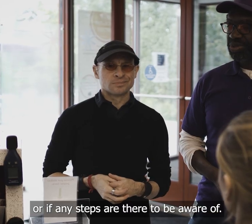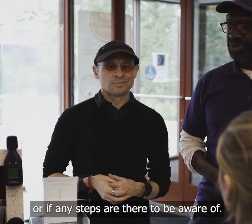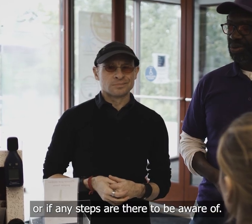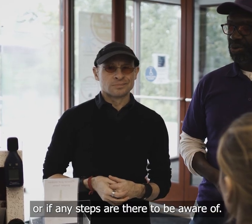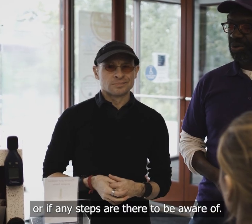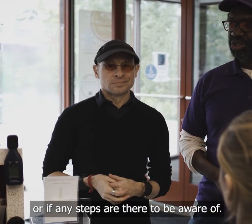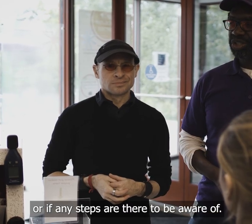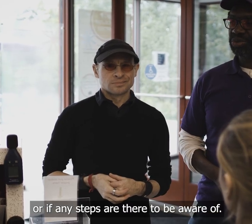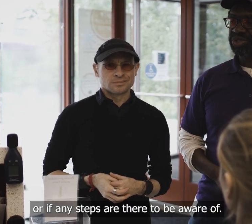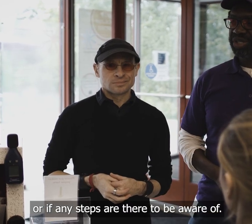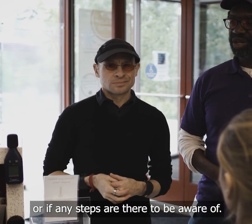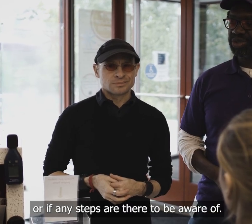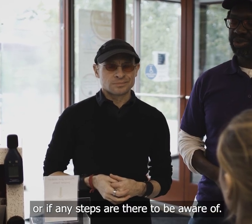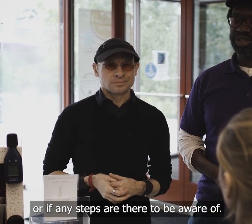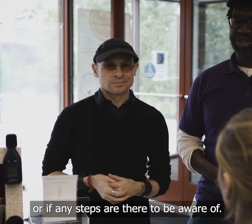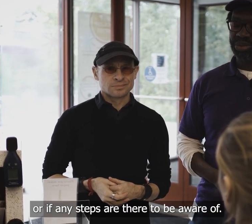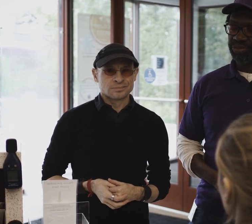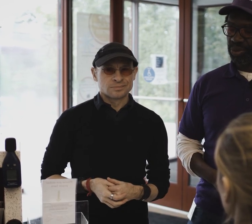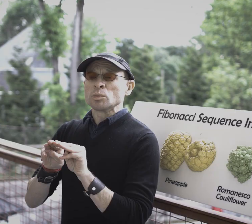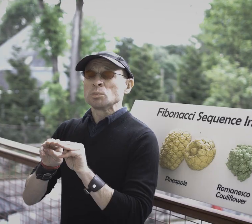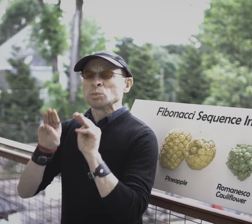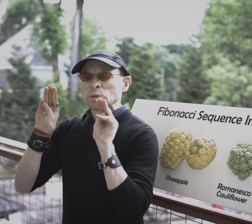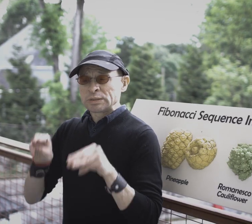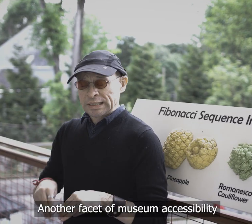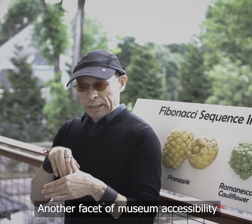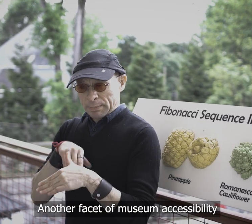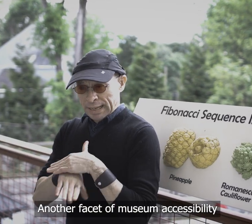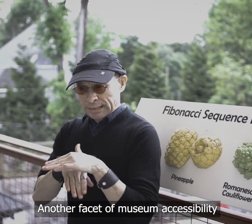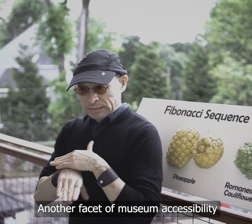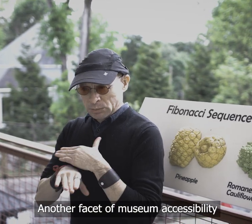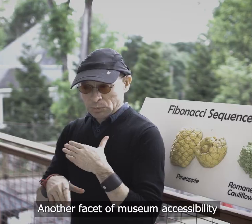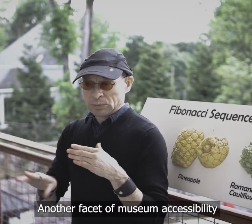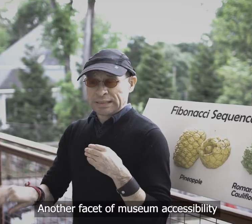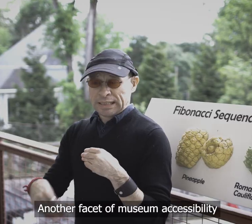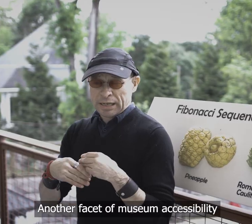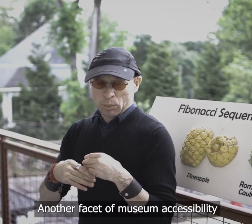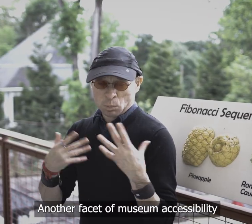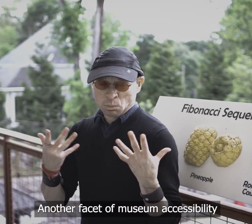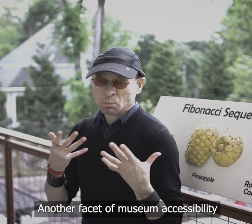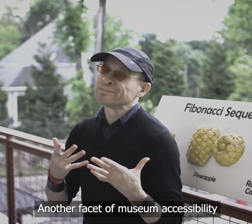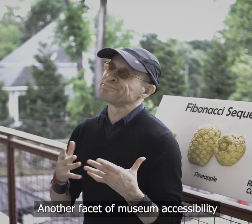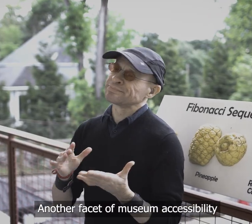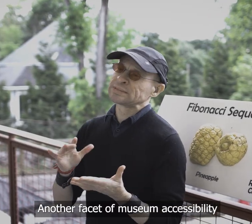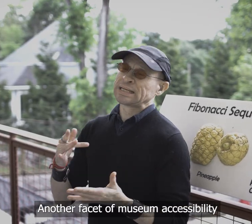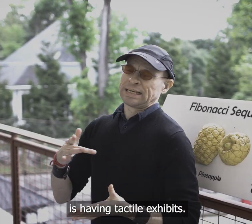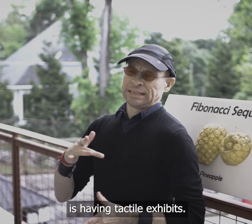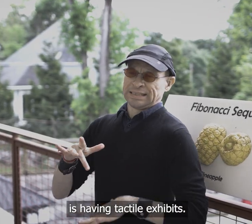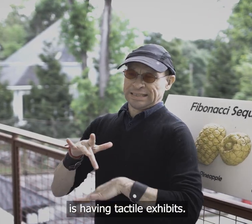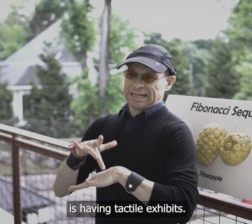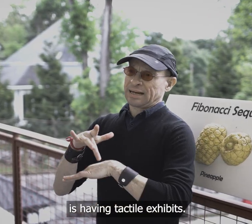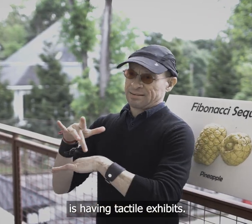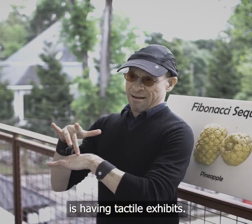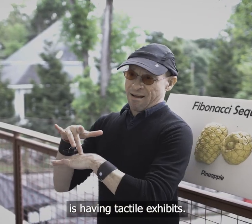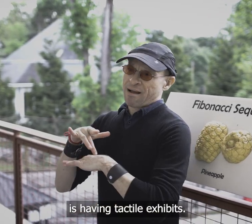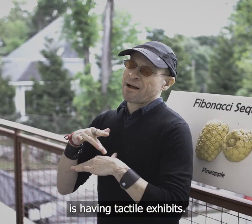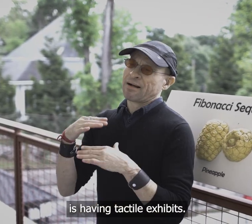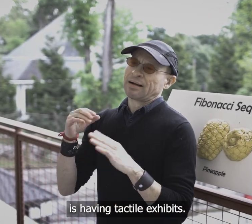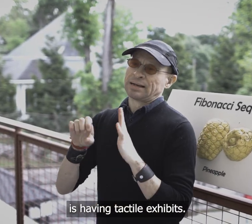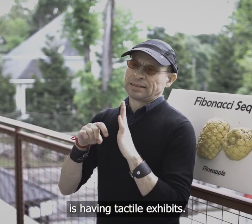steps are there to be aware of. Another facet of museum accessibility is having tactile